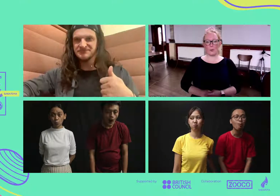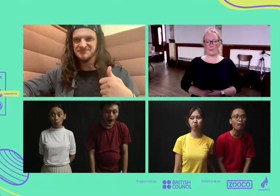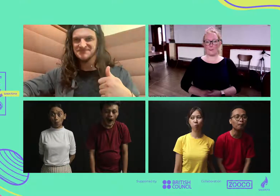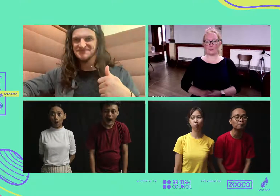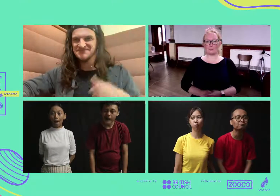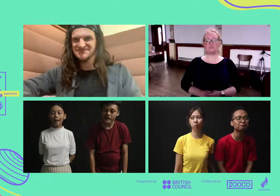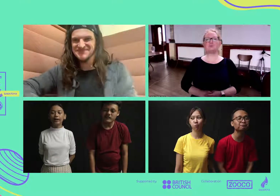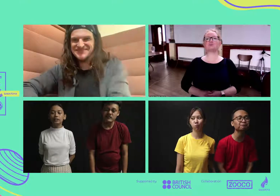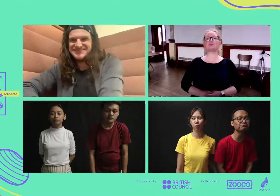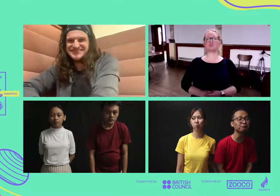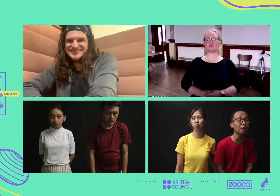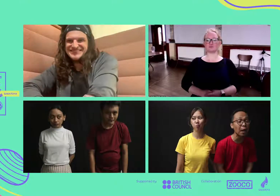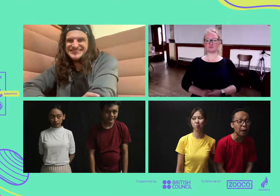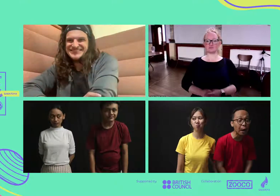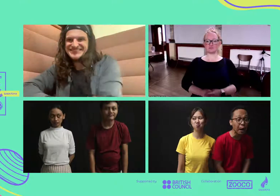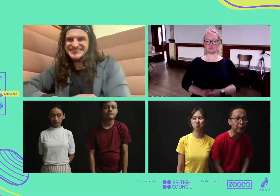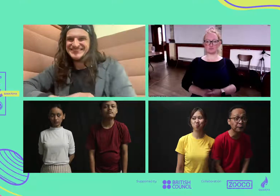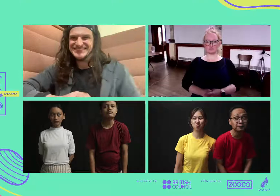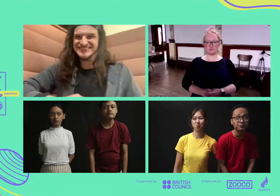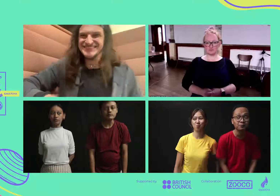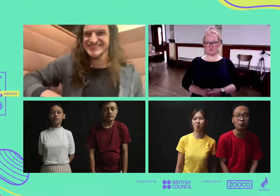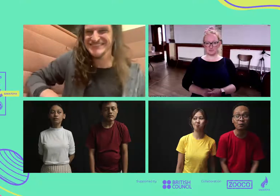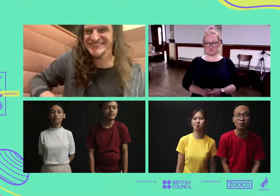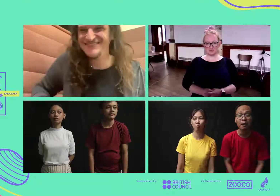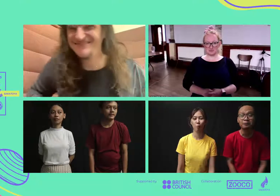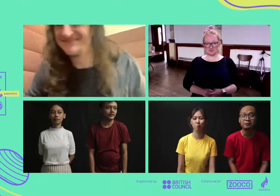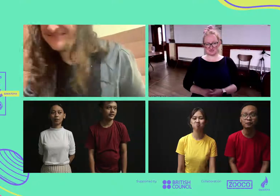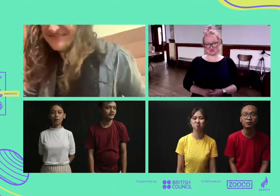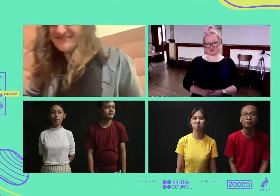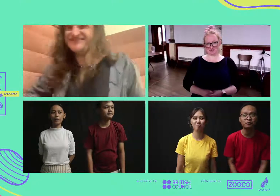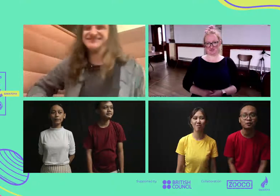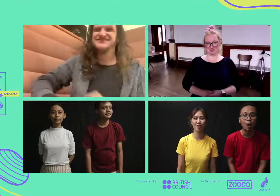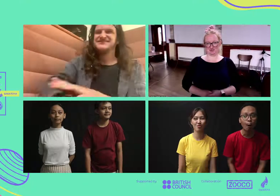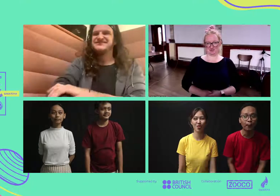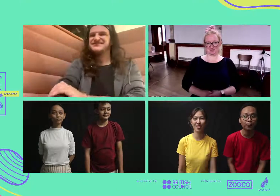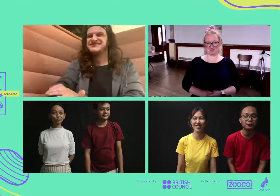and swallow that down. Okay, great.